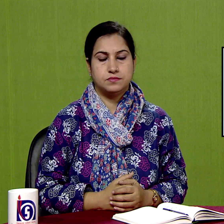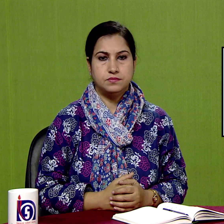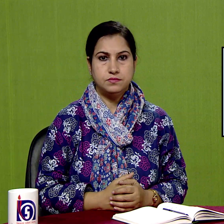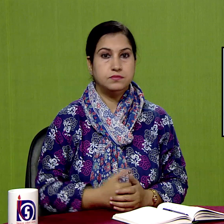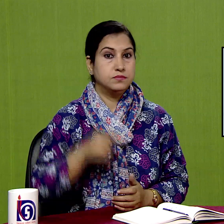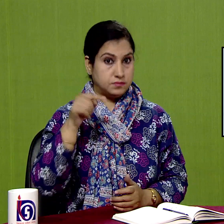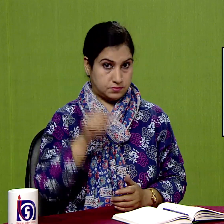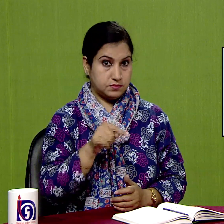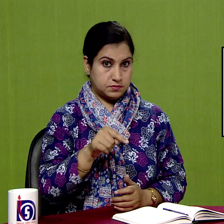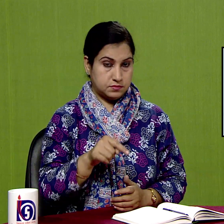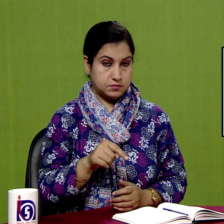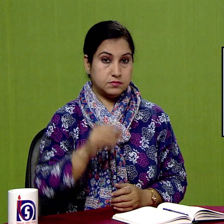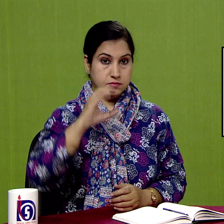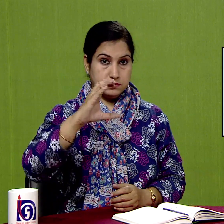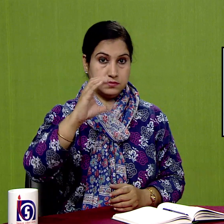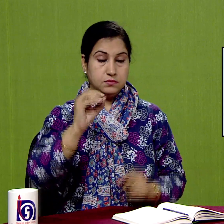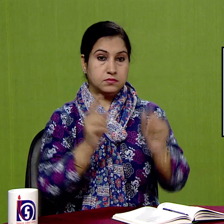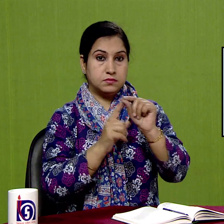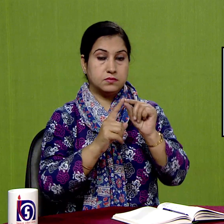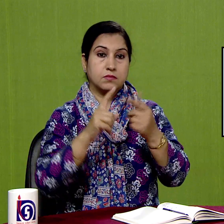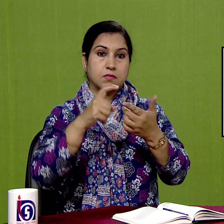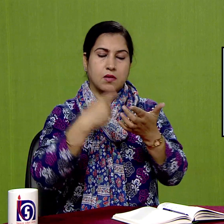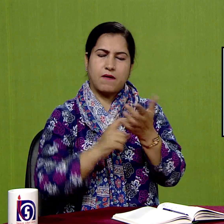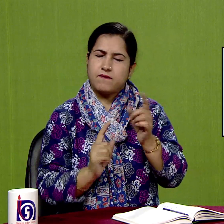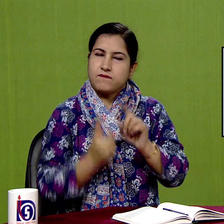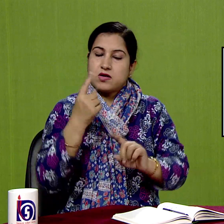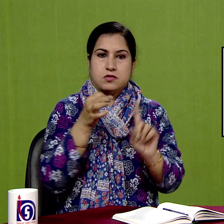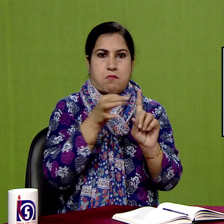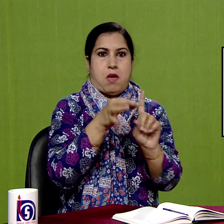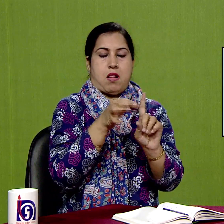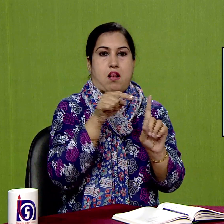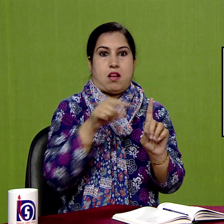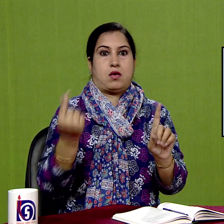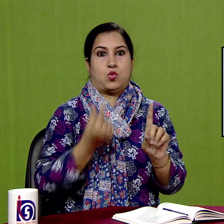Therefore, copper was the first metal that was used to make tools.